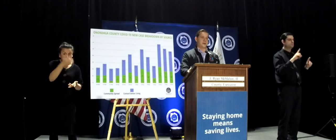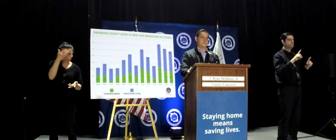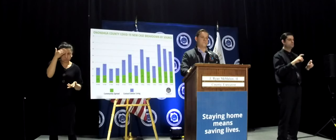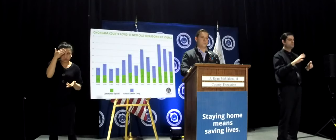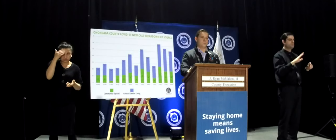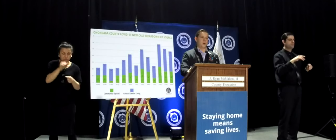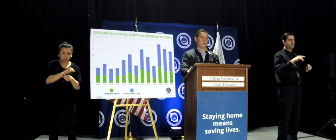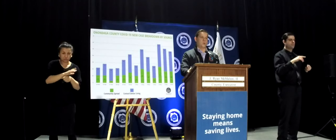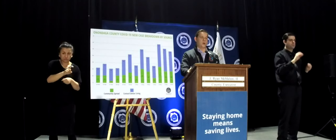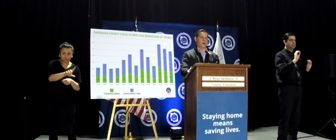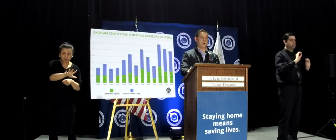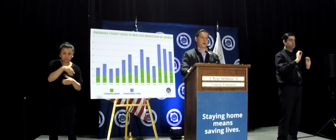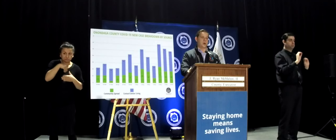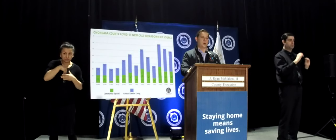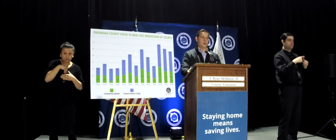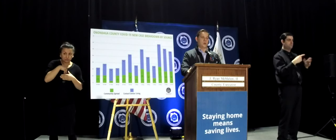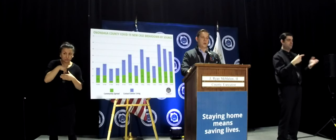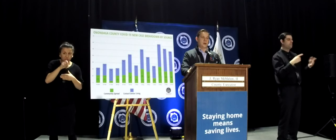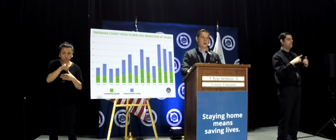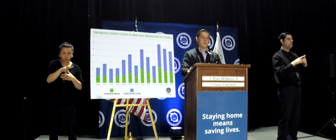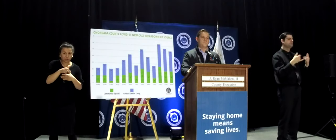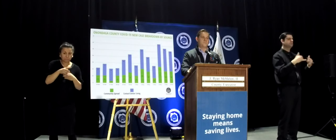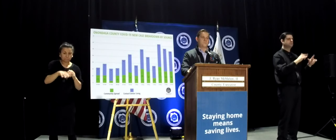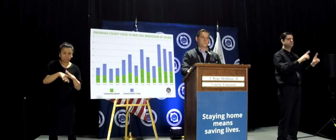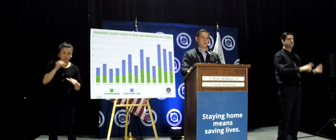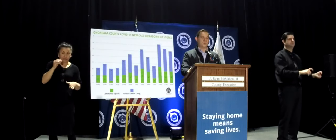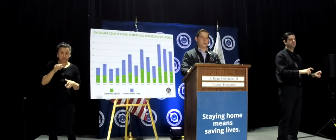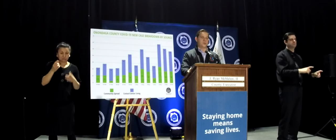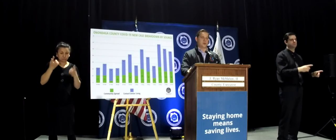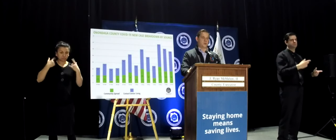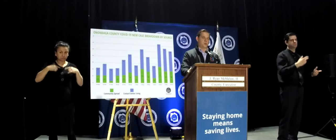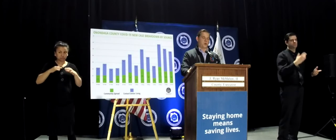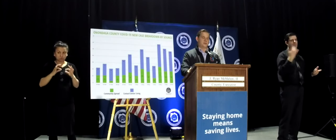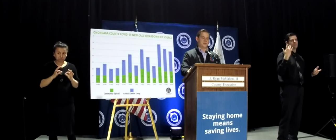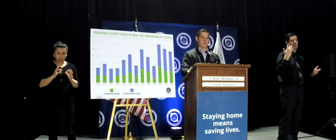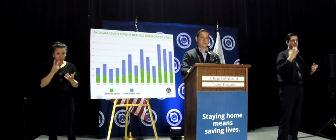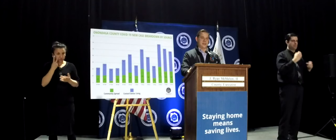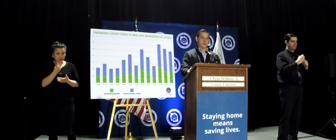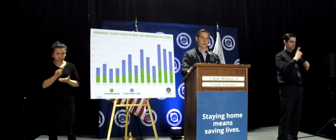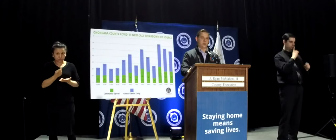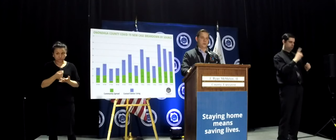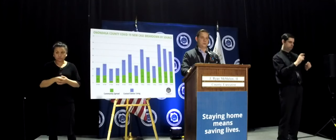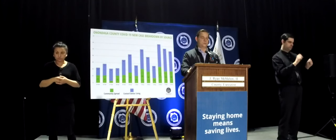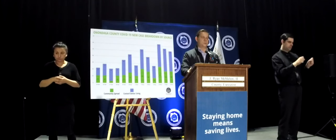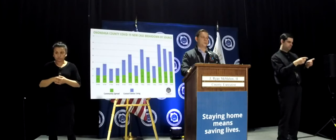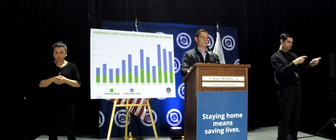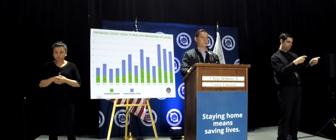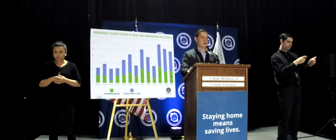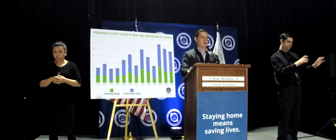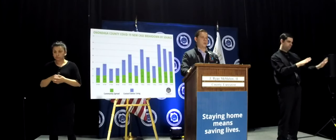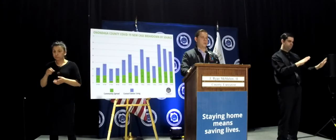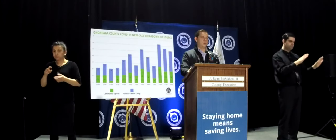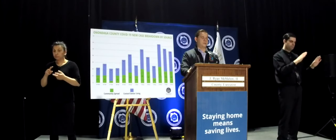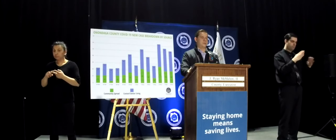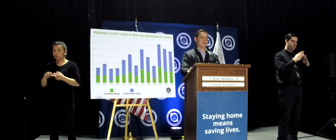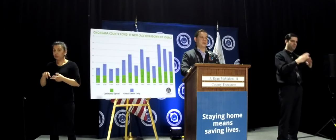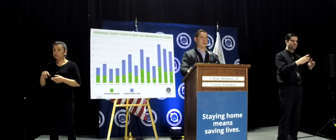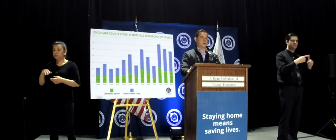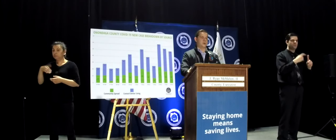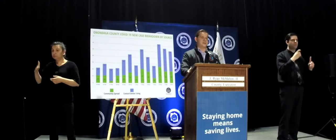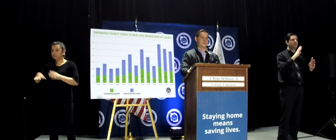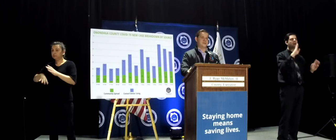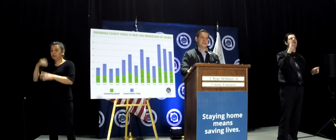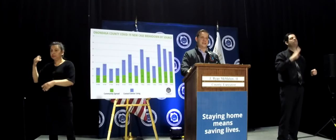spread. But we're going to go, when we start doing proactive testing in neighborhoods, we're going to be